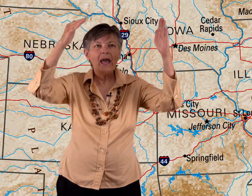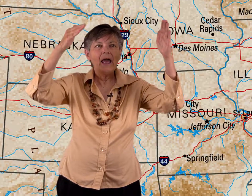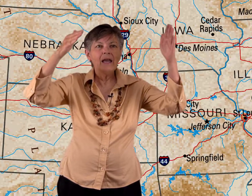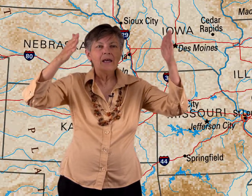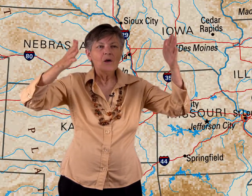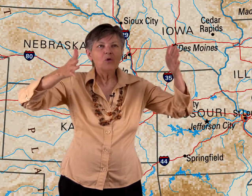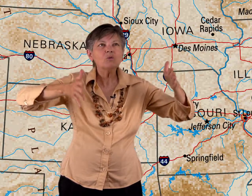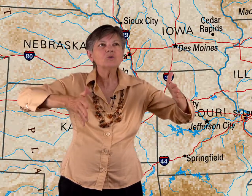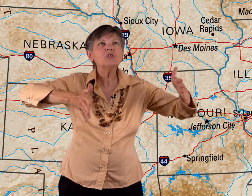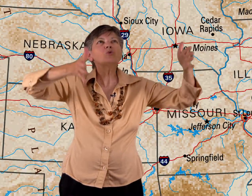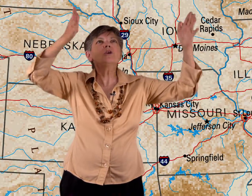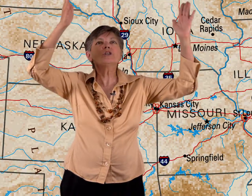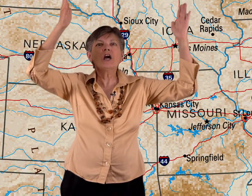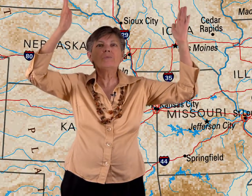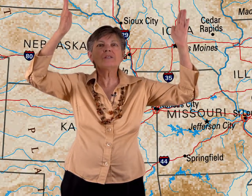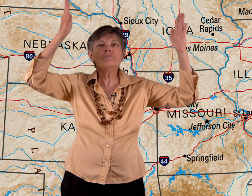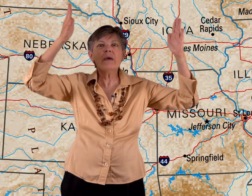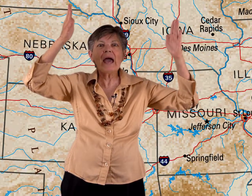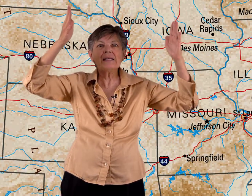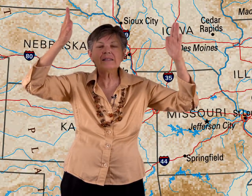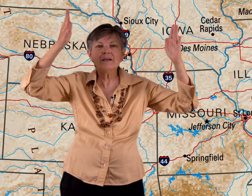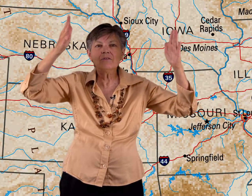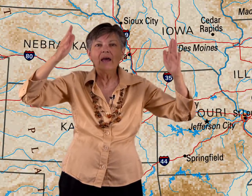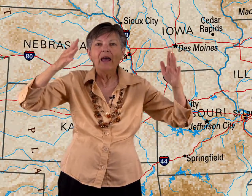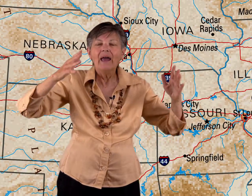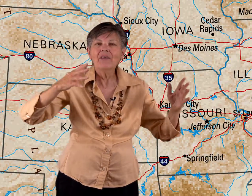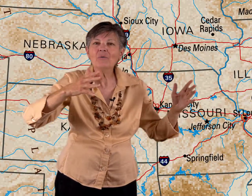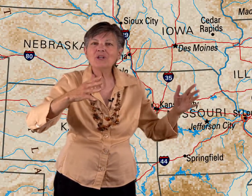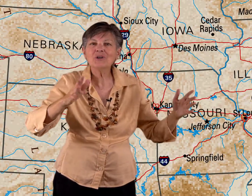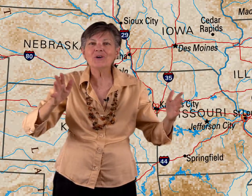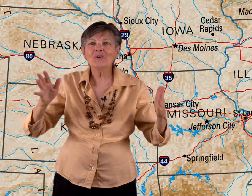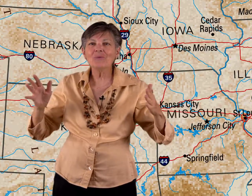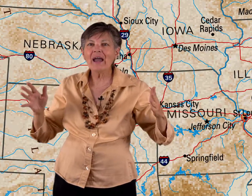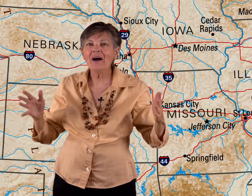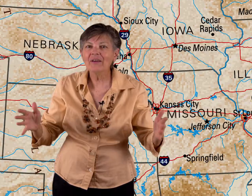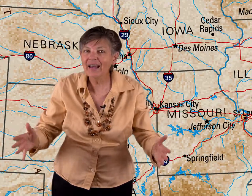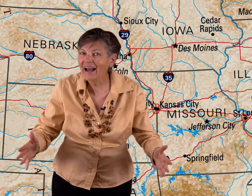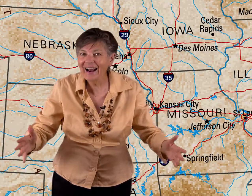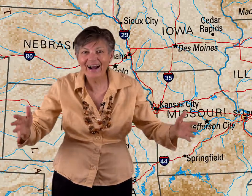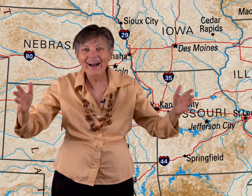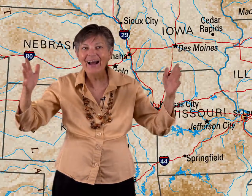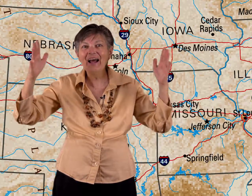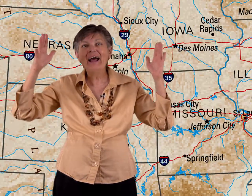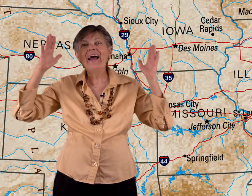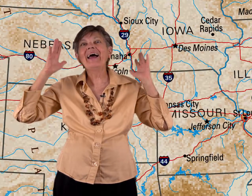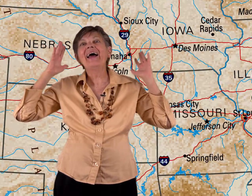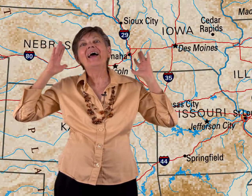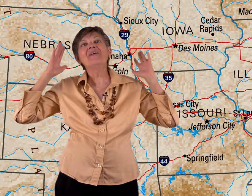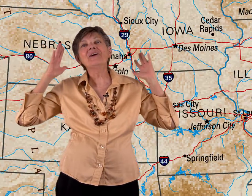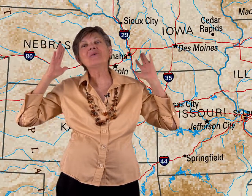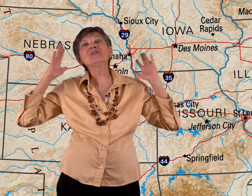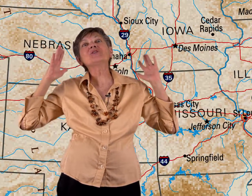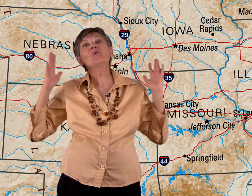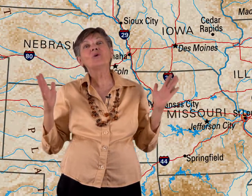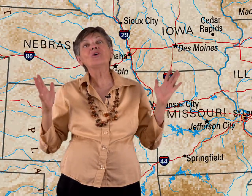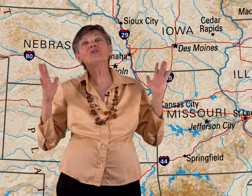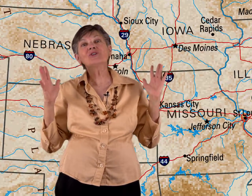and this wind chime is massive. And then we turned around and there was the world's